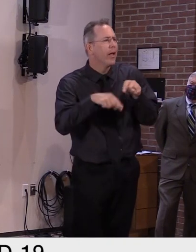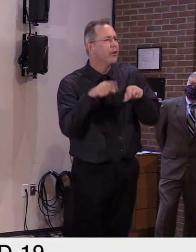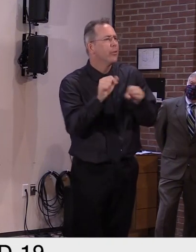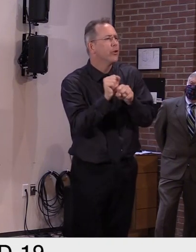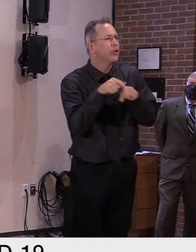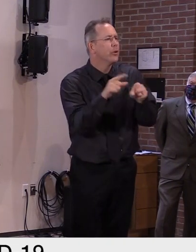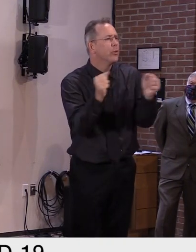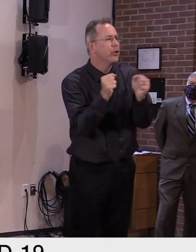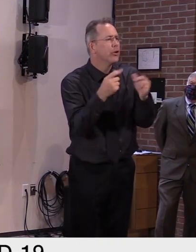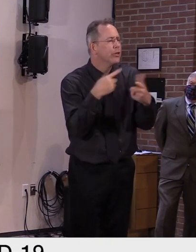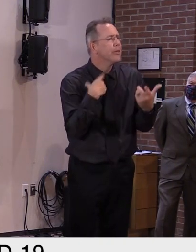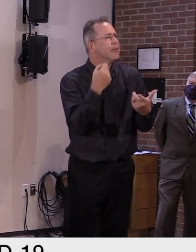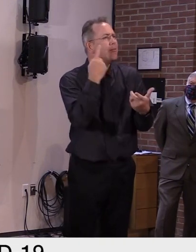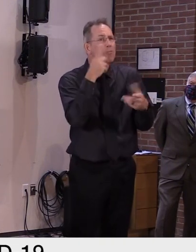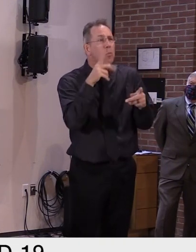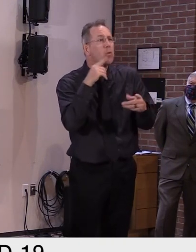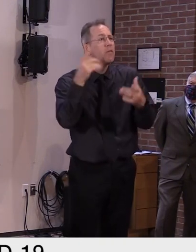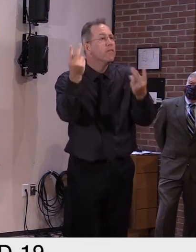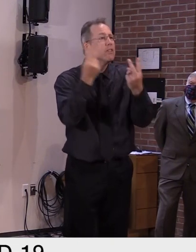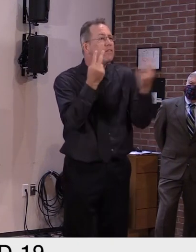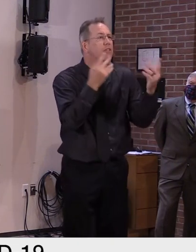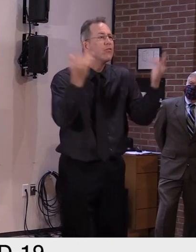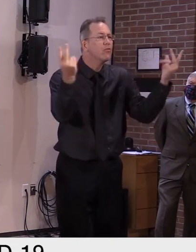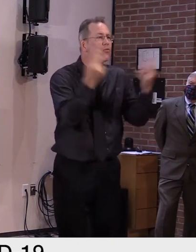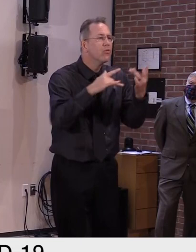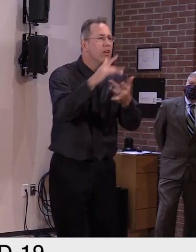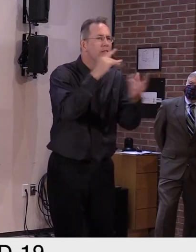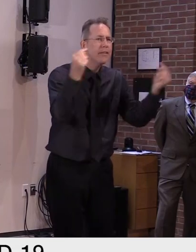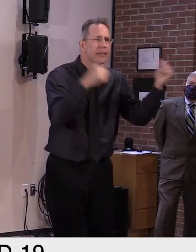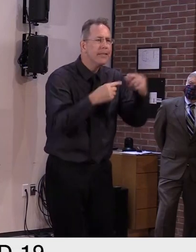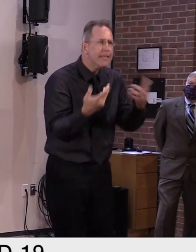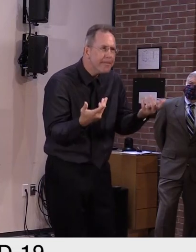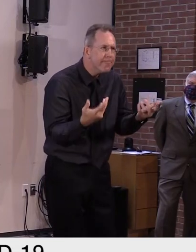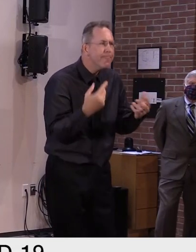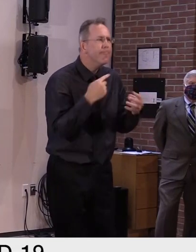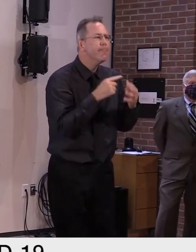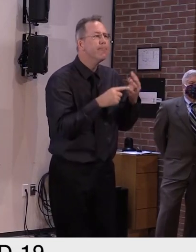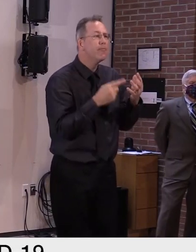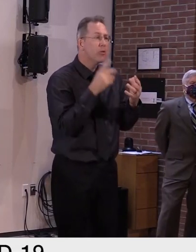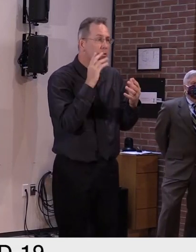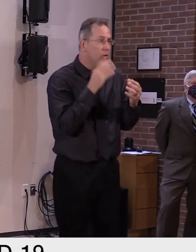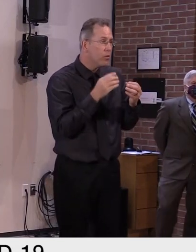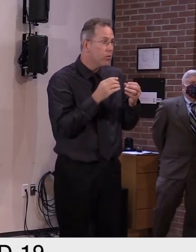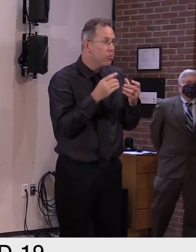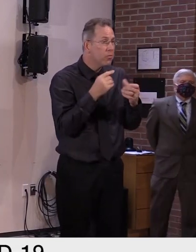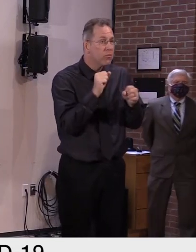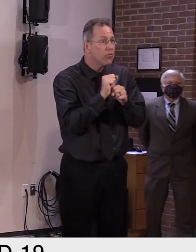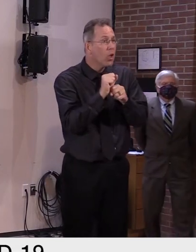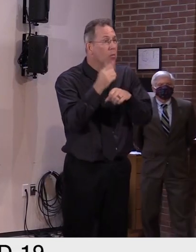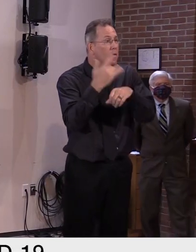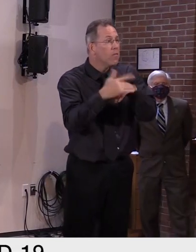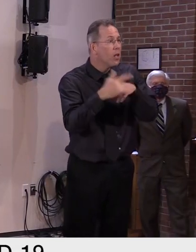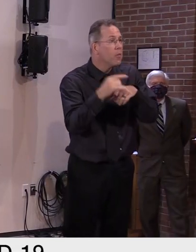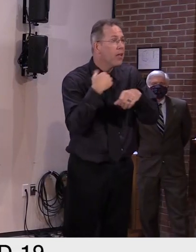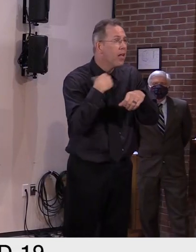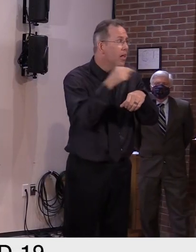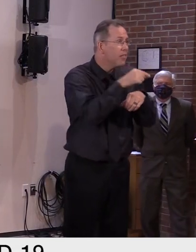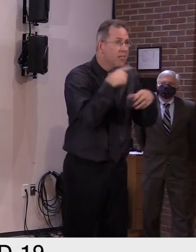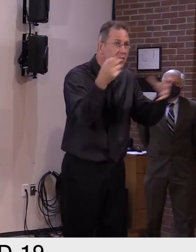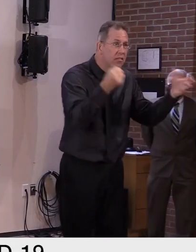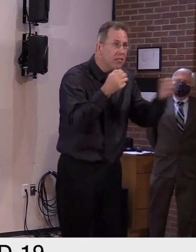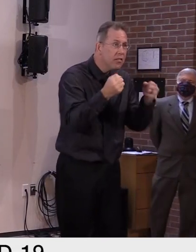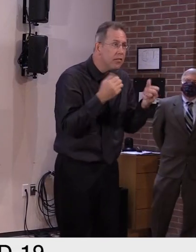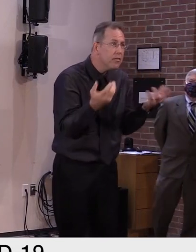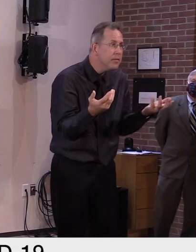that there's going to be increased labor force participation over the next 2 or 3 months. I mean,